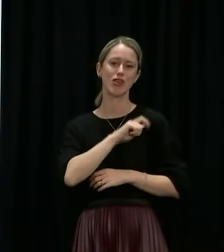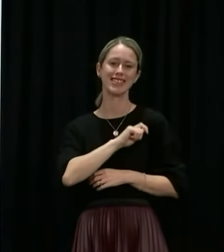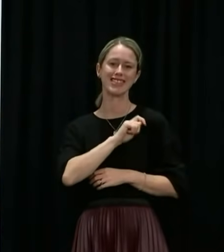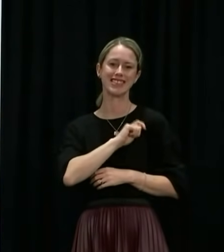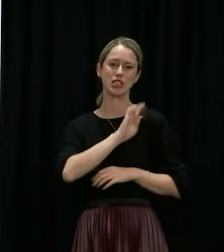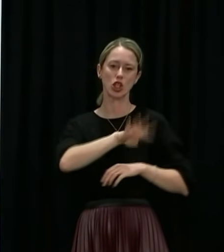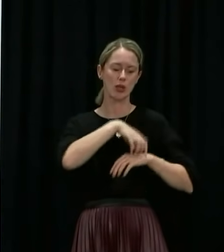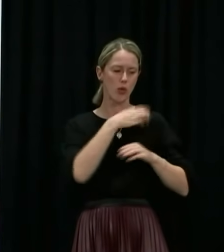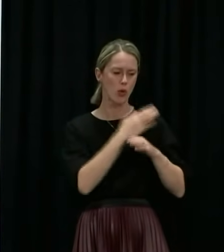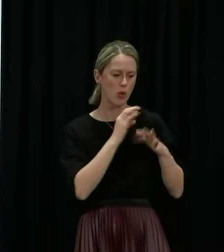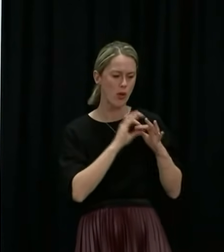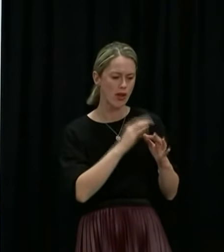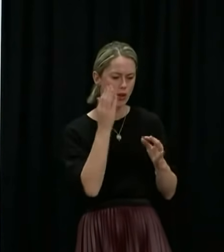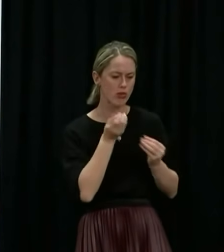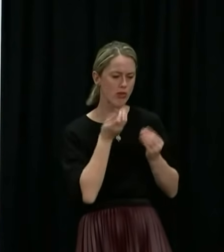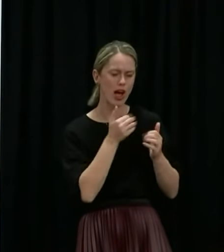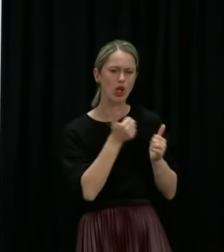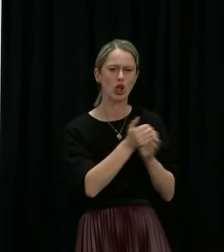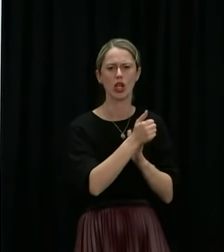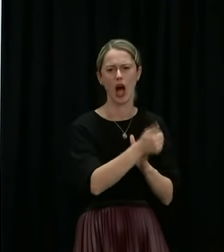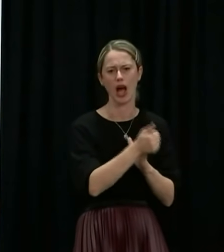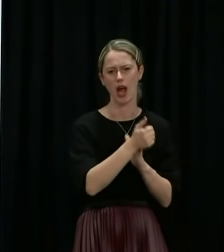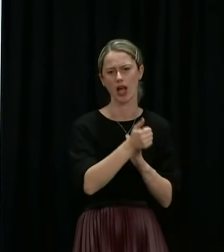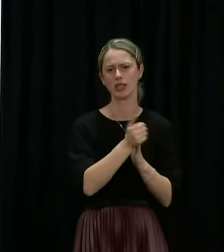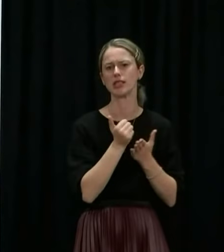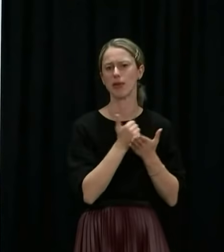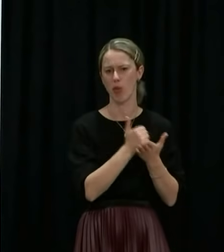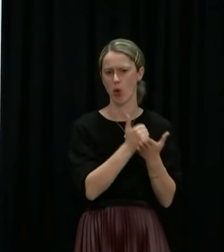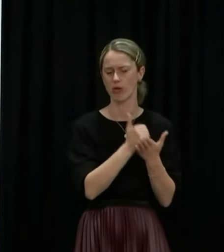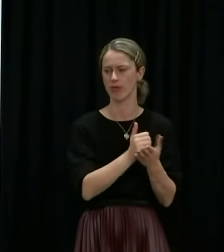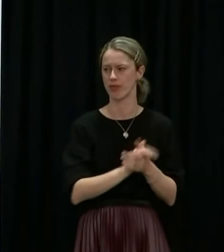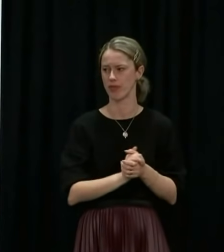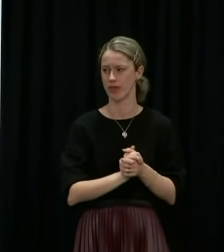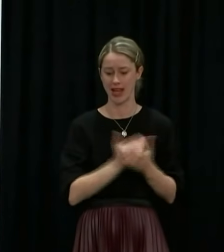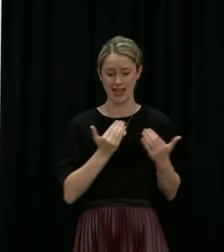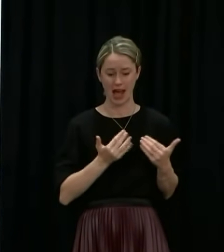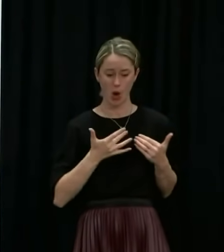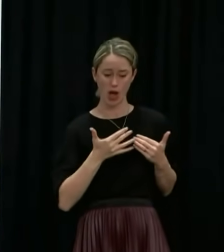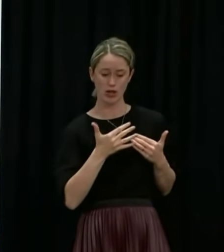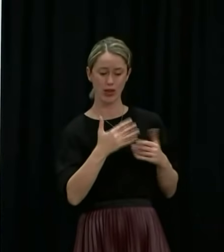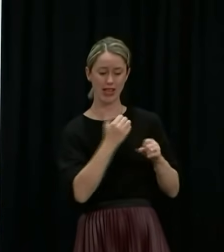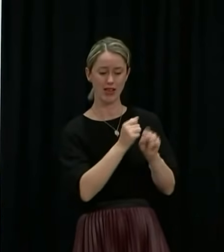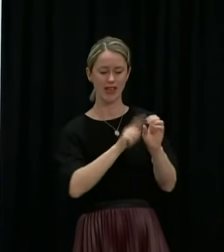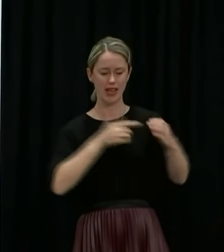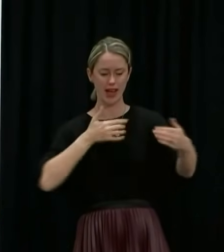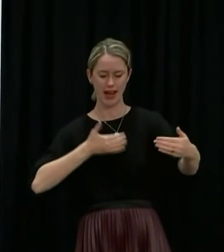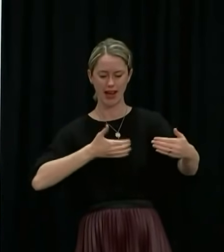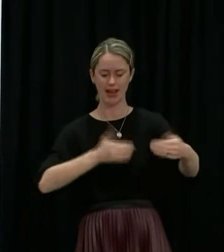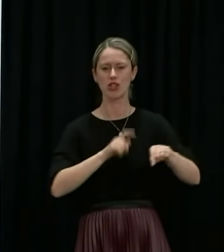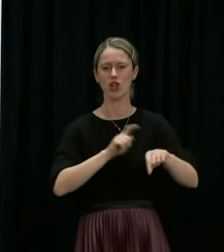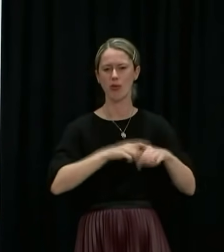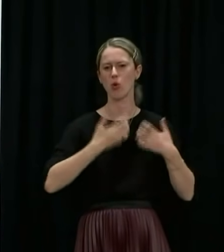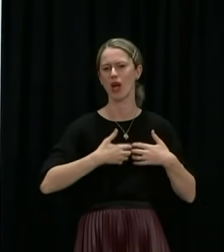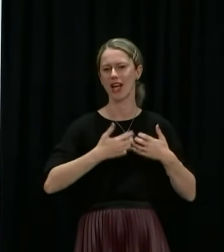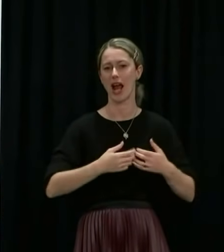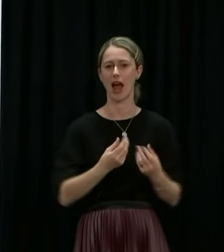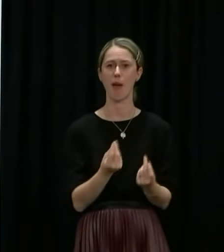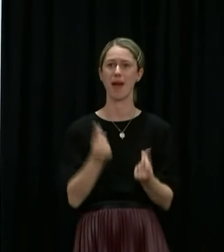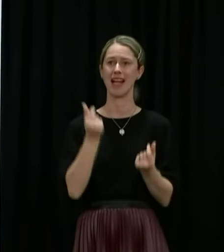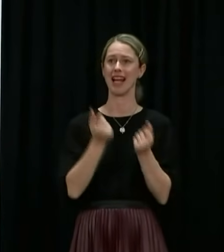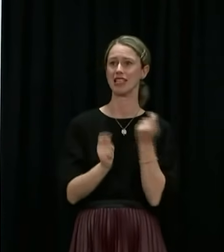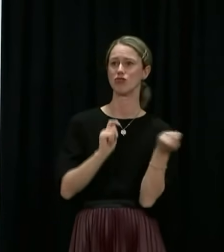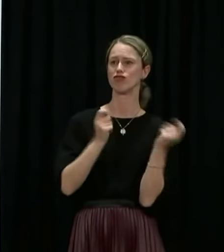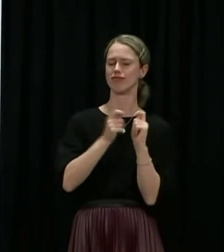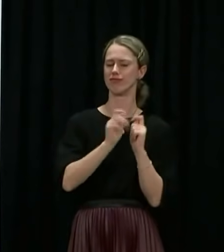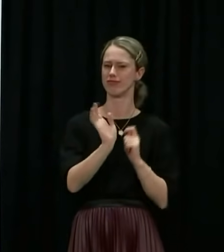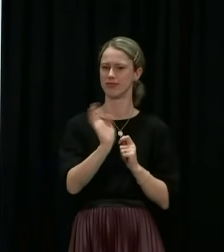to make sure schools are provided with good guidance and good support. There is a period between now and the end of the year to work through that process, so it doesn't all have to happen